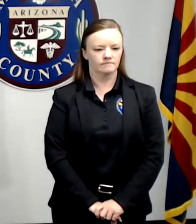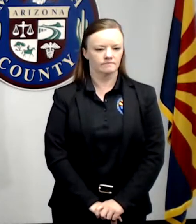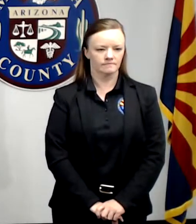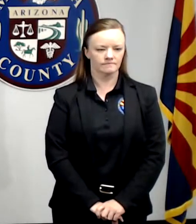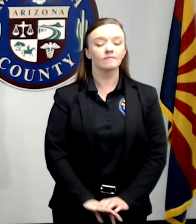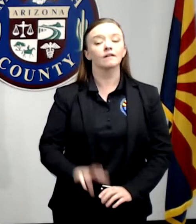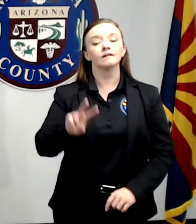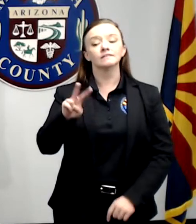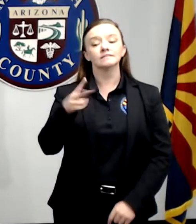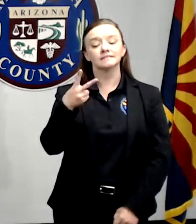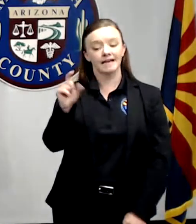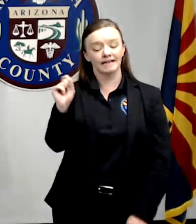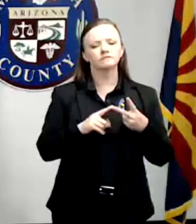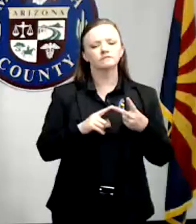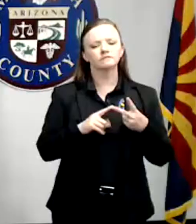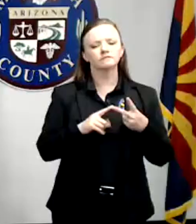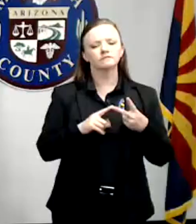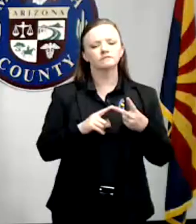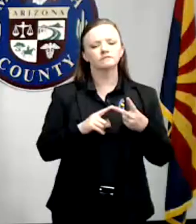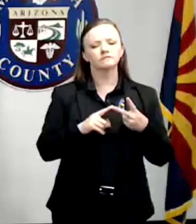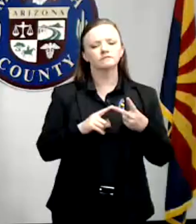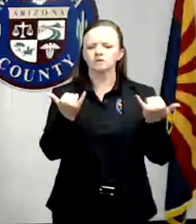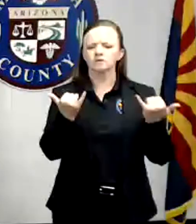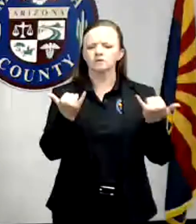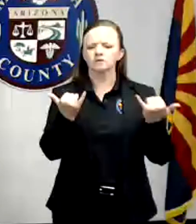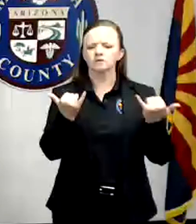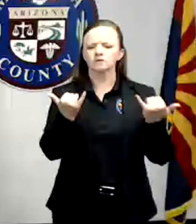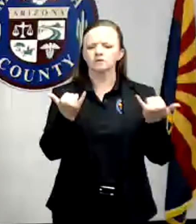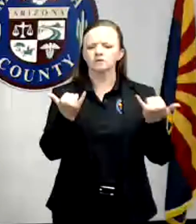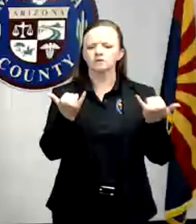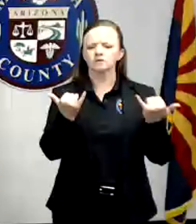And the second question is